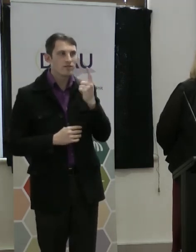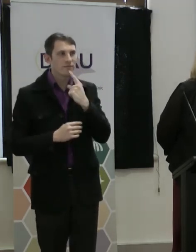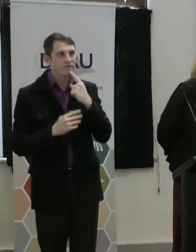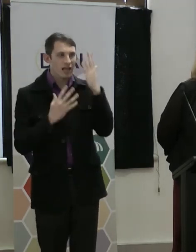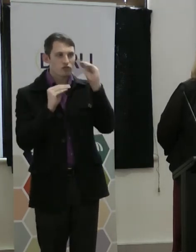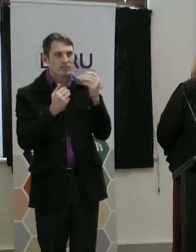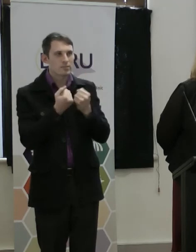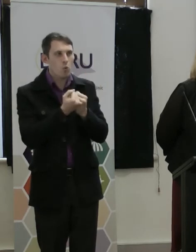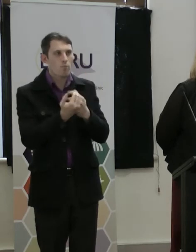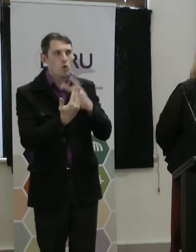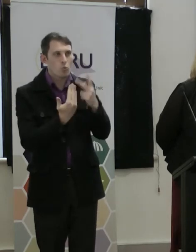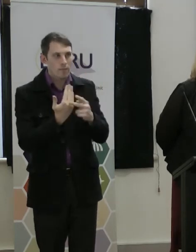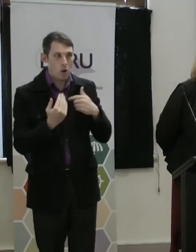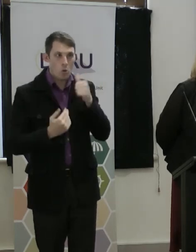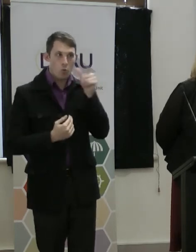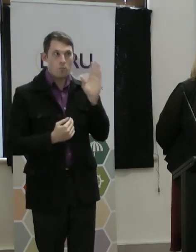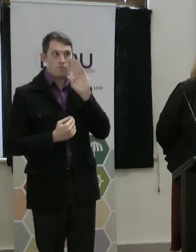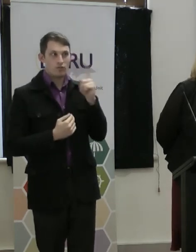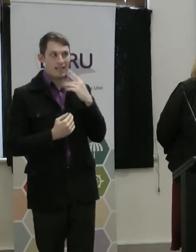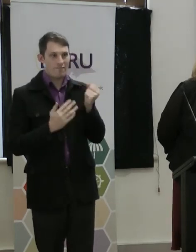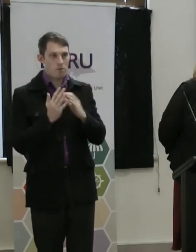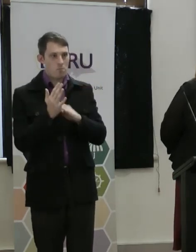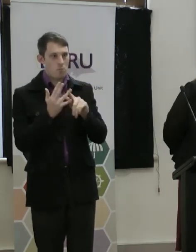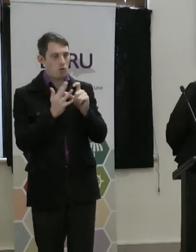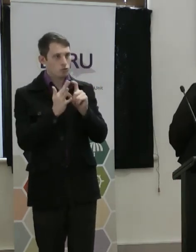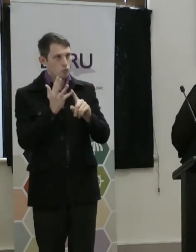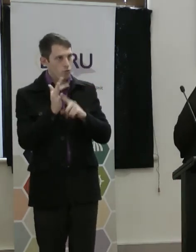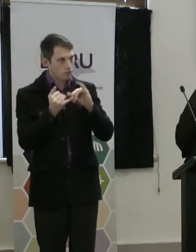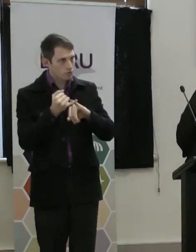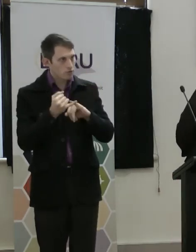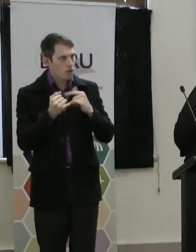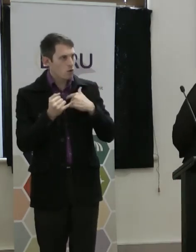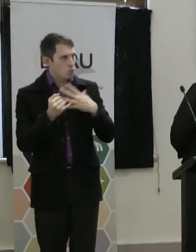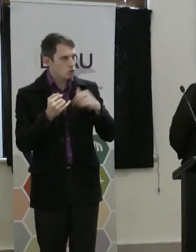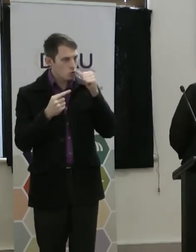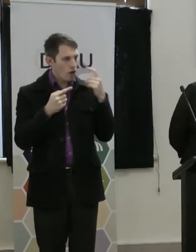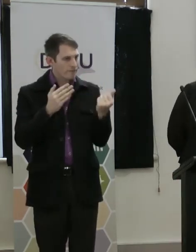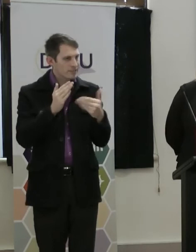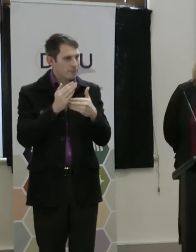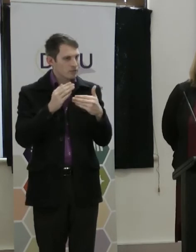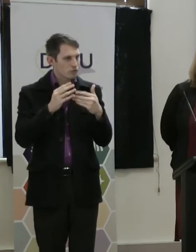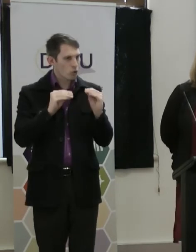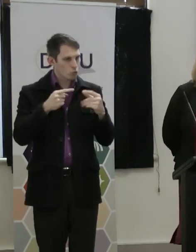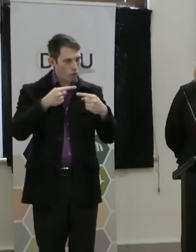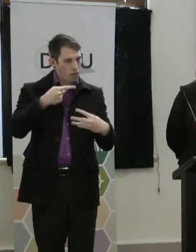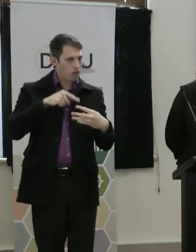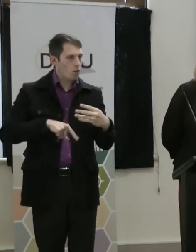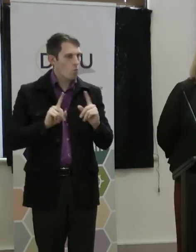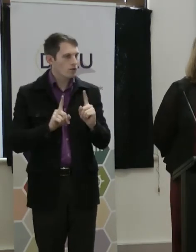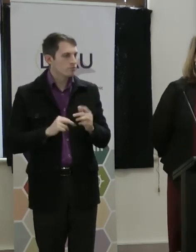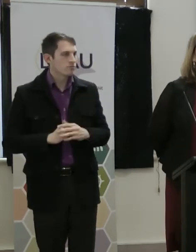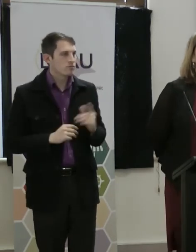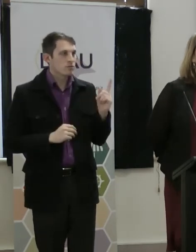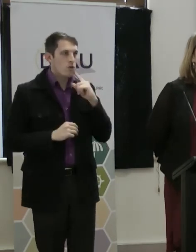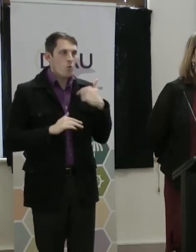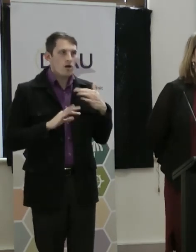programs you have. I know you mentioned a couple of modules, but just wanting to know what kind of education Yeah, so you're offering? we don't actually have